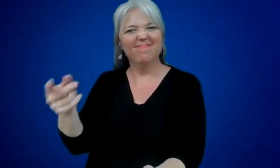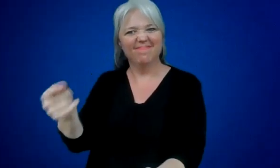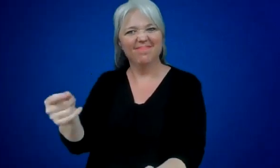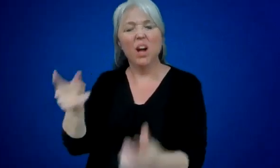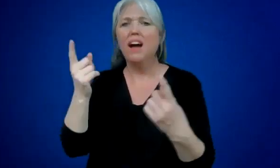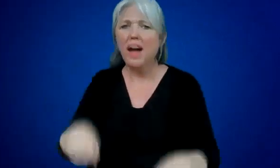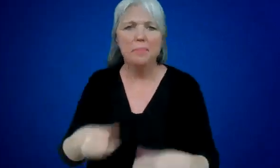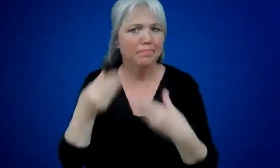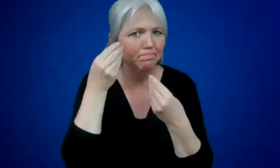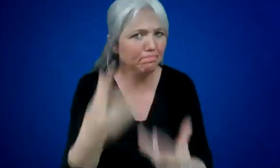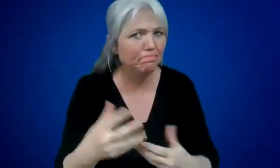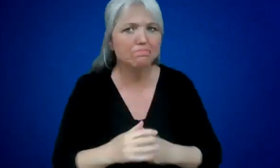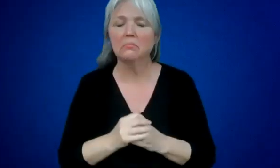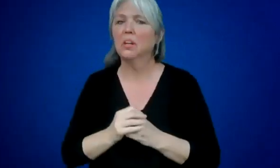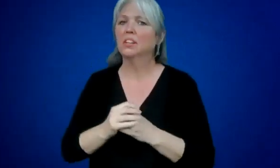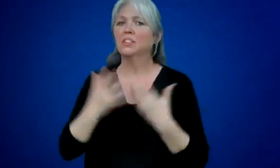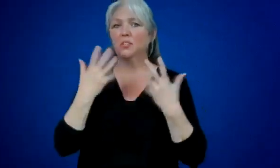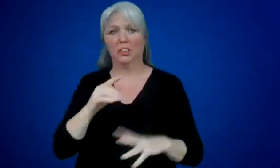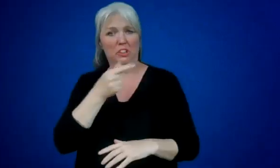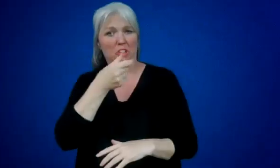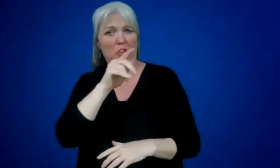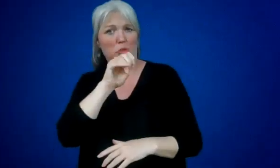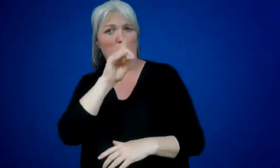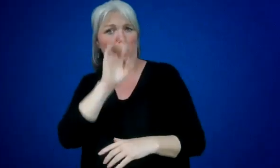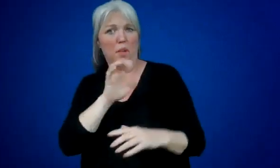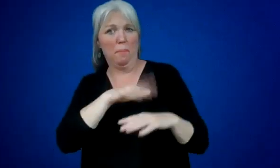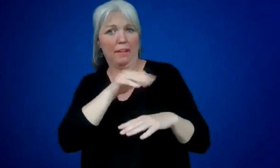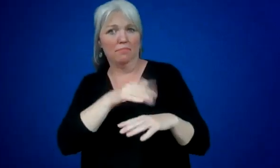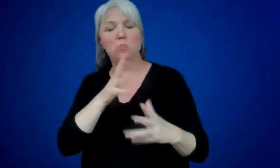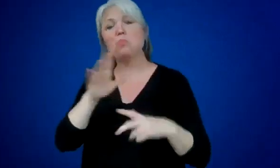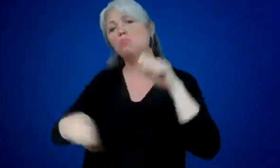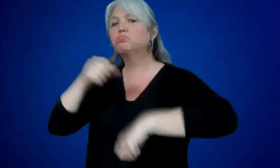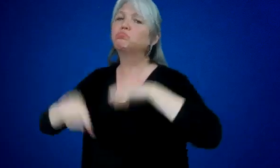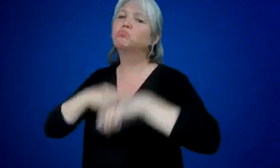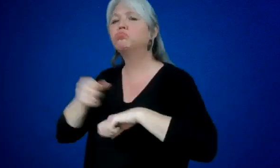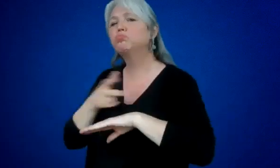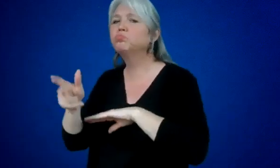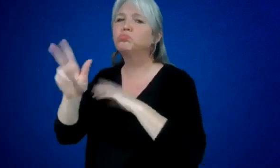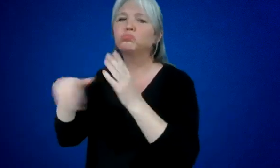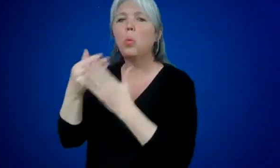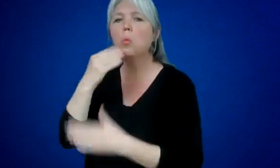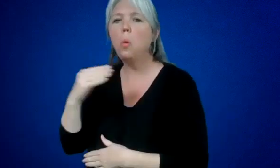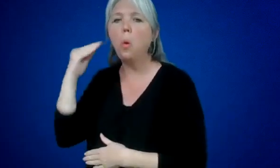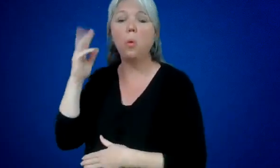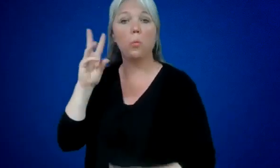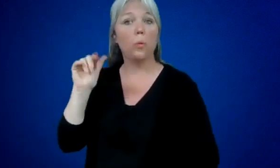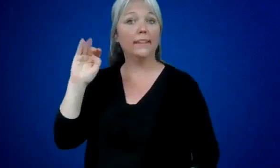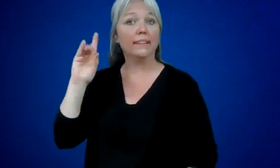was riding my bike home from Gertrude's Pets, and Winn-Dixie was running along beside me. We went past Dunlap and